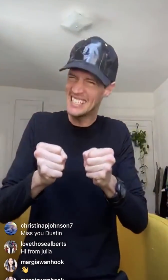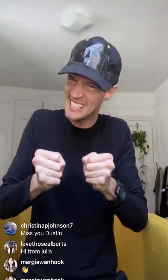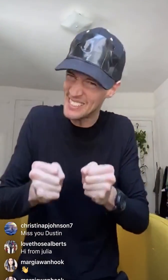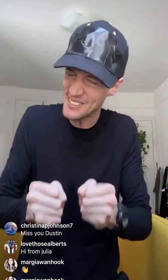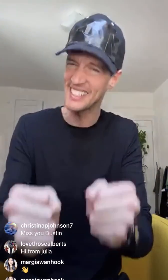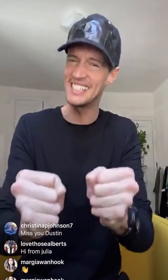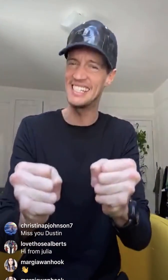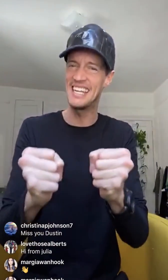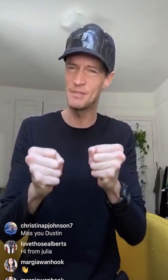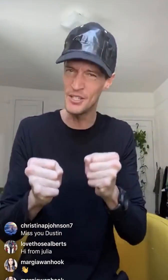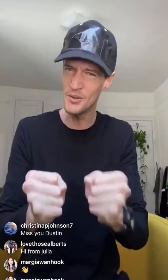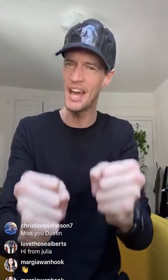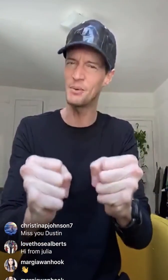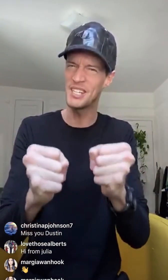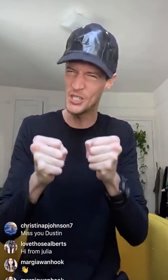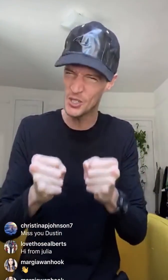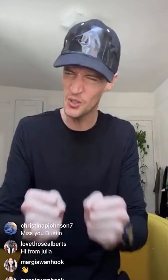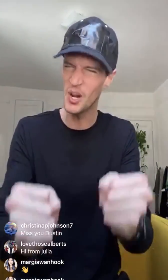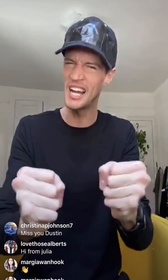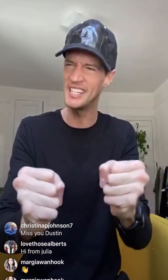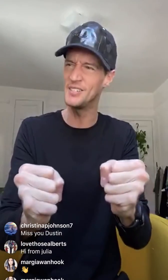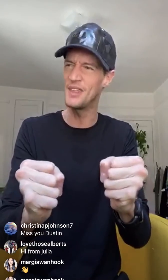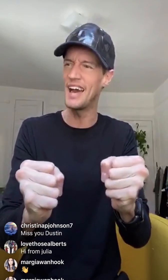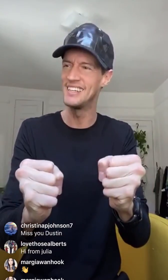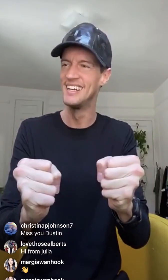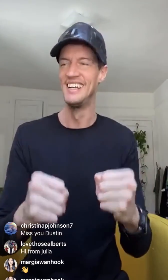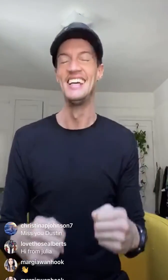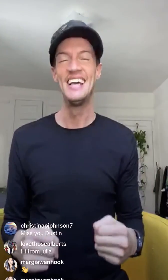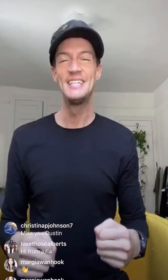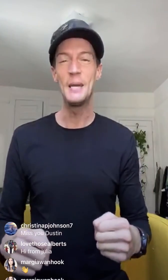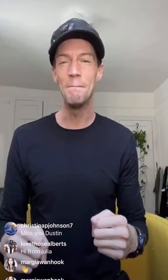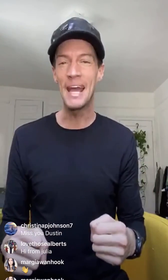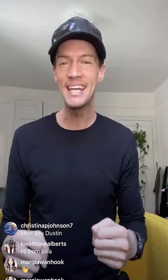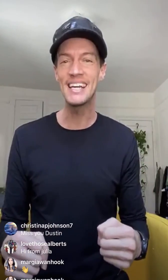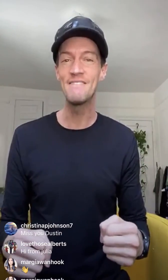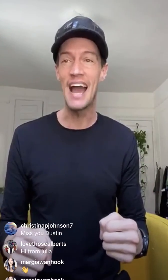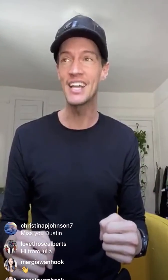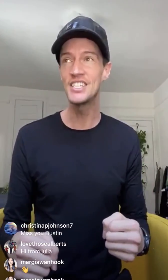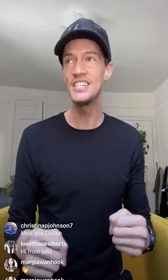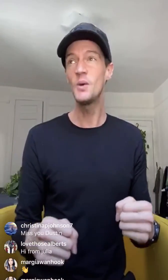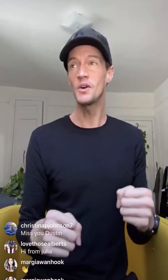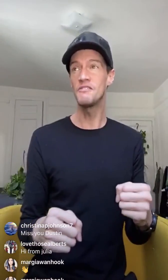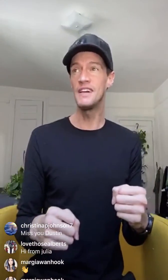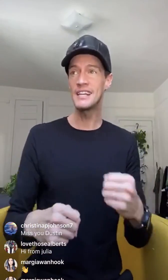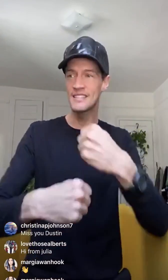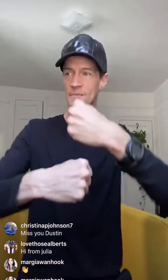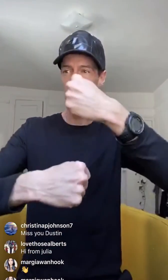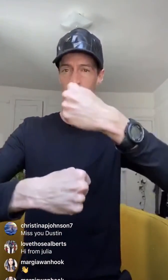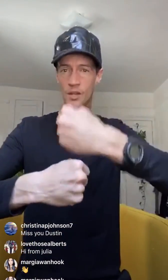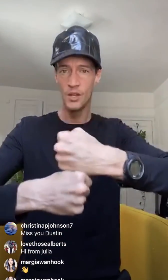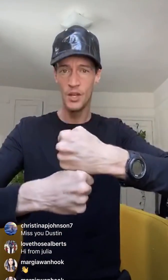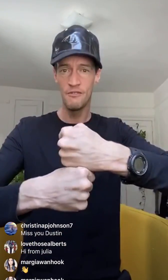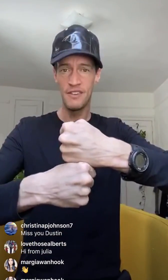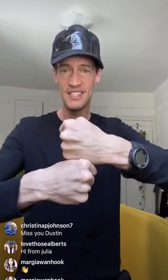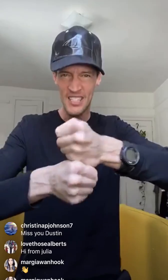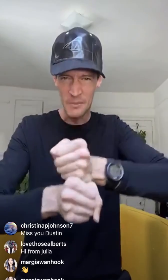done, perform. Attempt, effort, or try. Attempt, effort, try. You just kind of